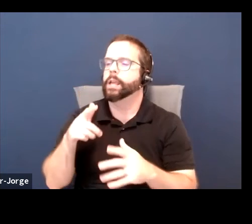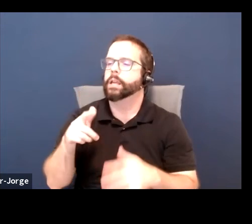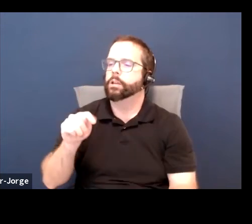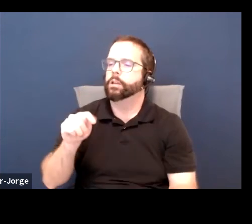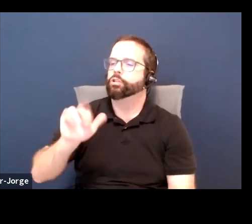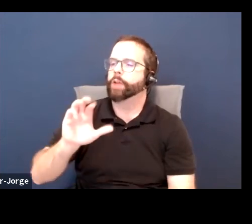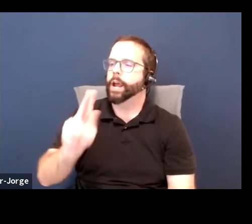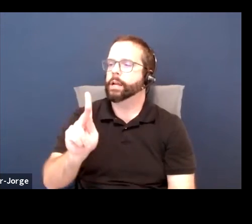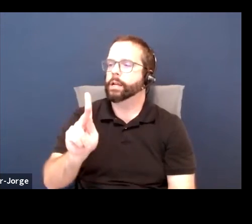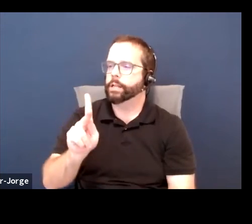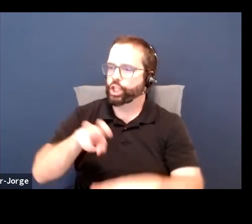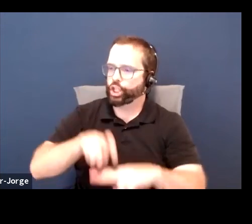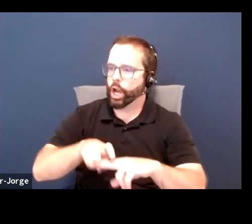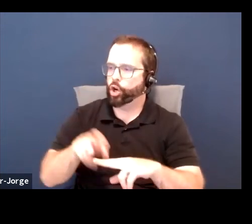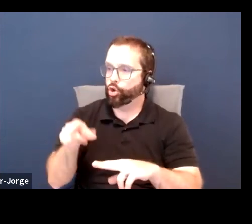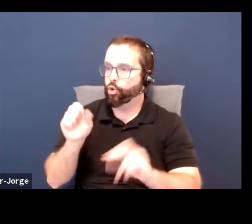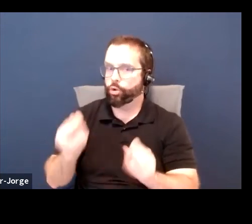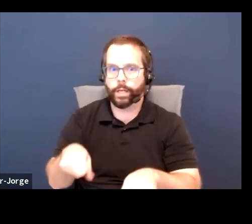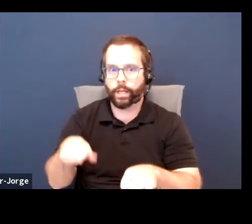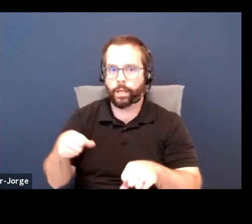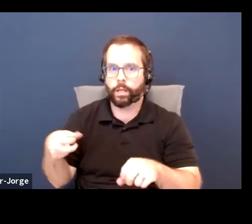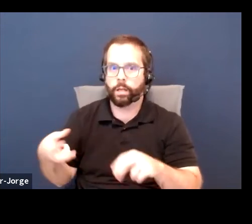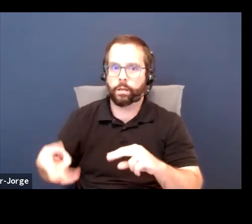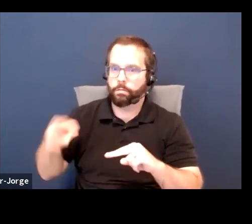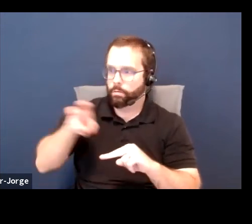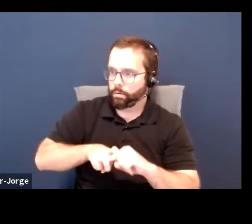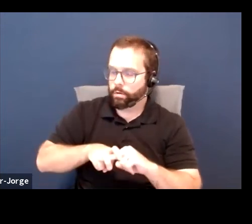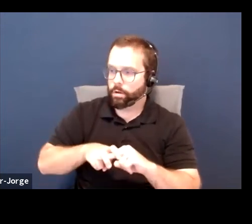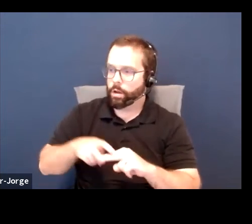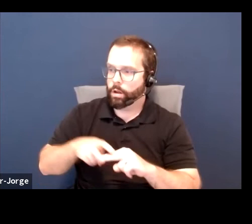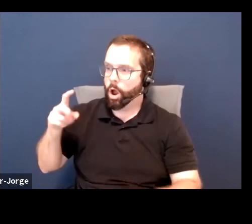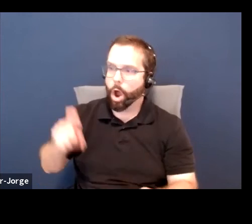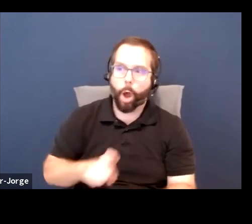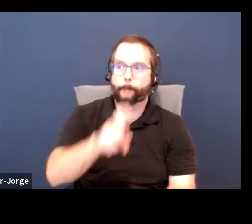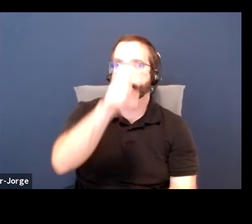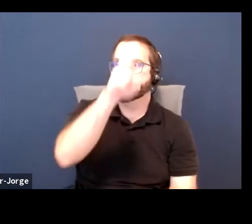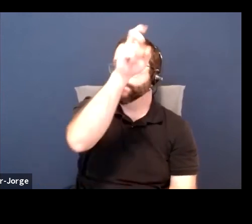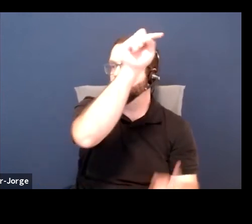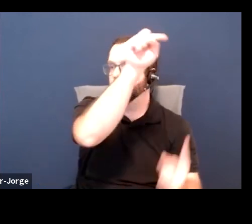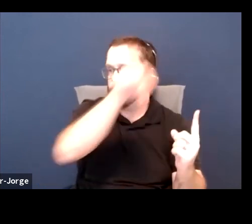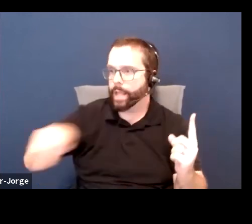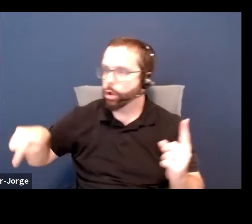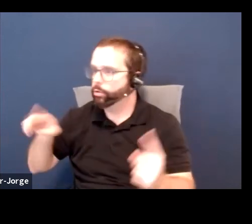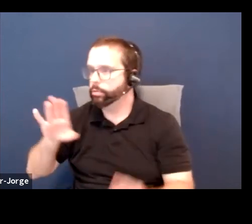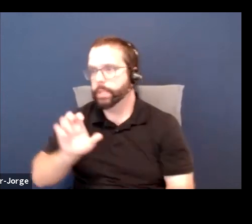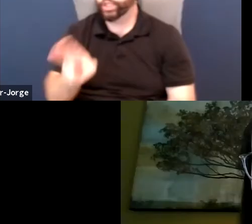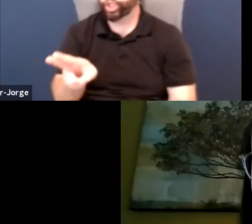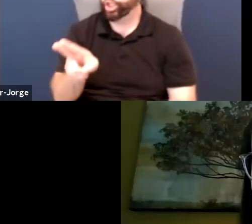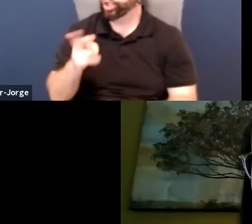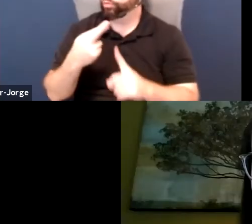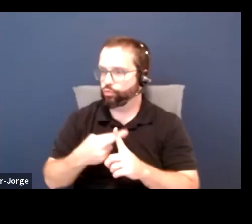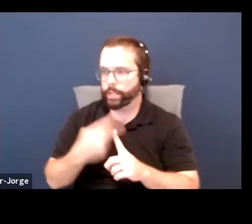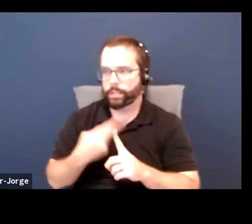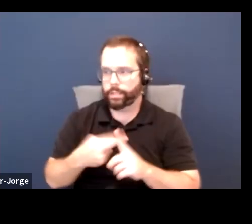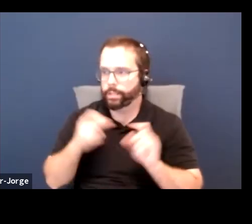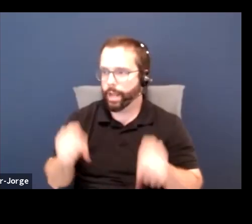can go up and down the beach for several hours. And those have been pretty cool.